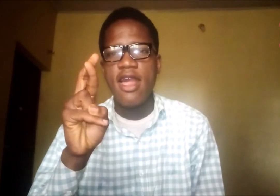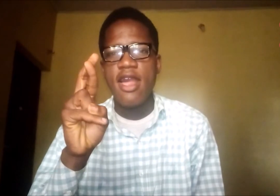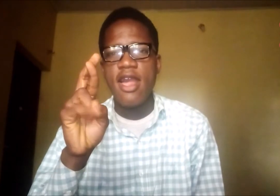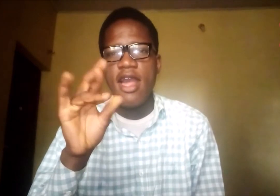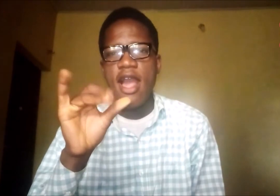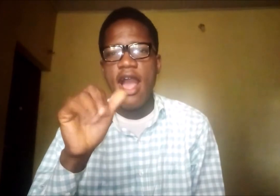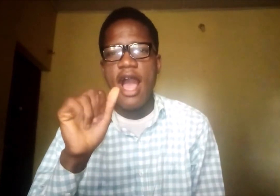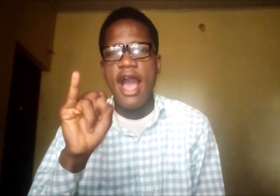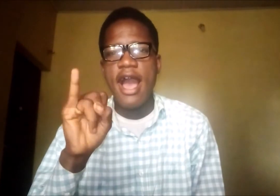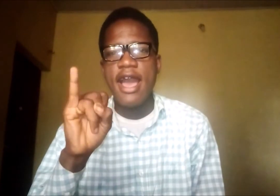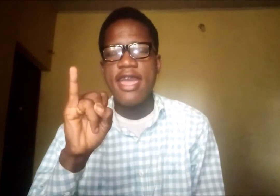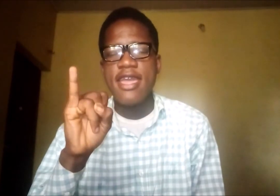I